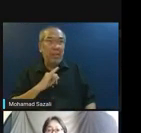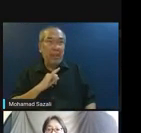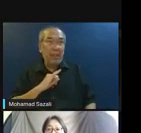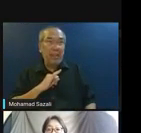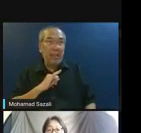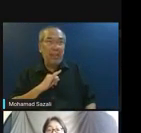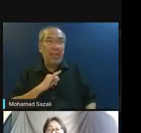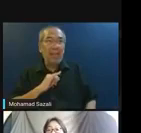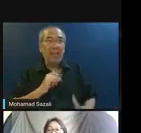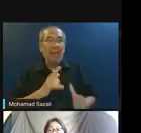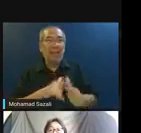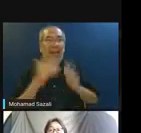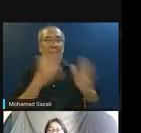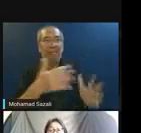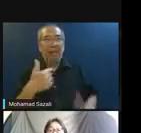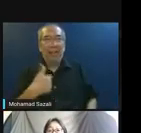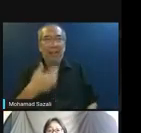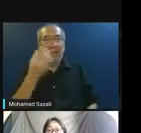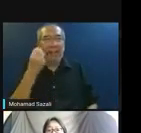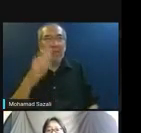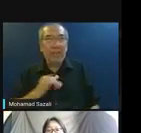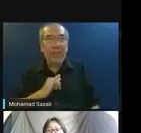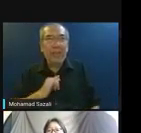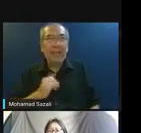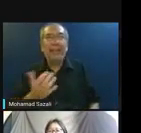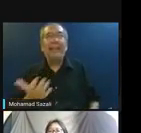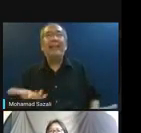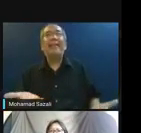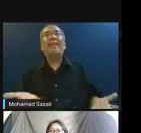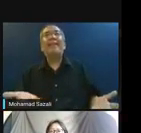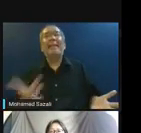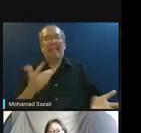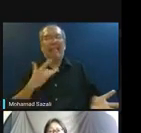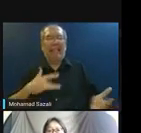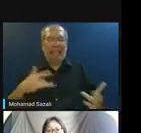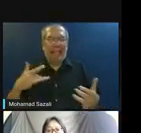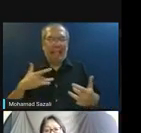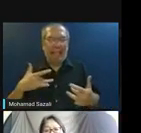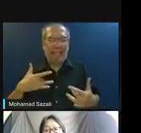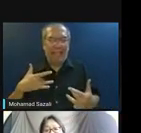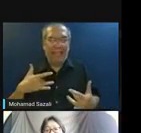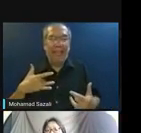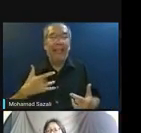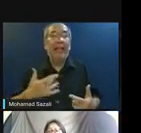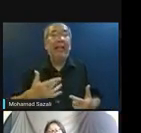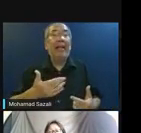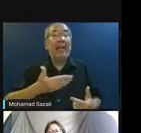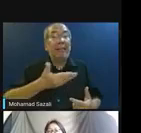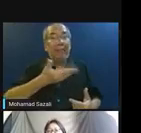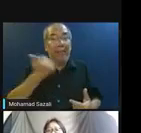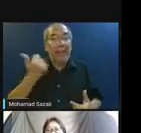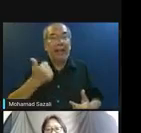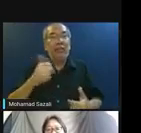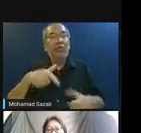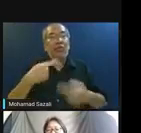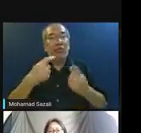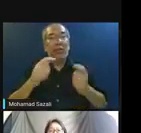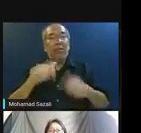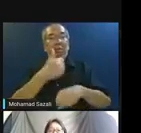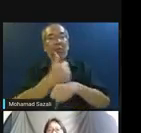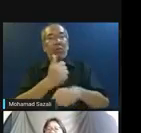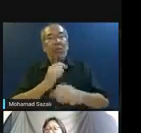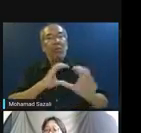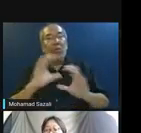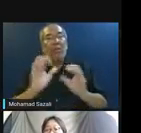okay. Because if you just leave us behind like that, we might think like, what, did I did something wrong? What's wrong with me that you do not